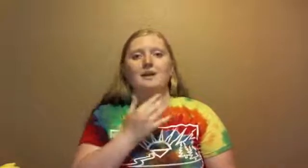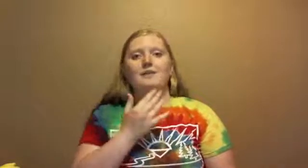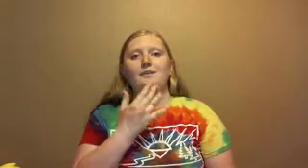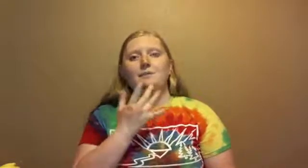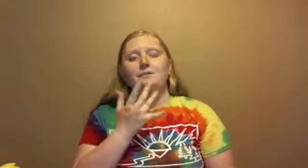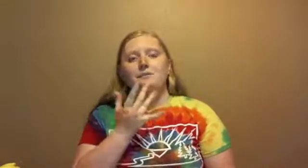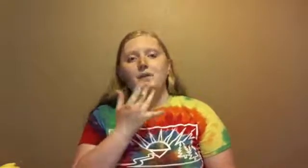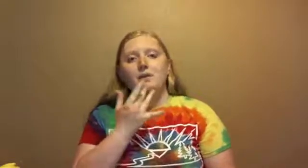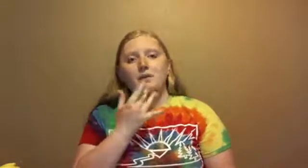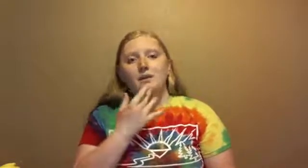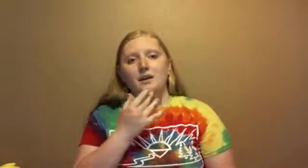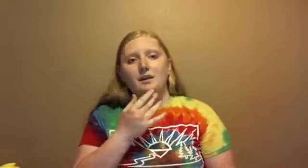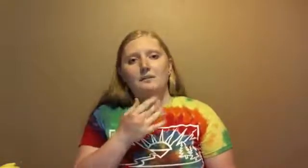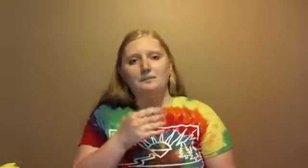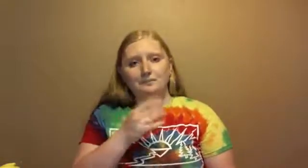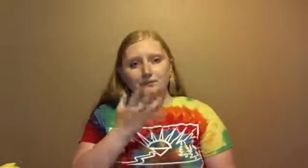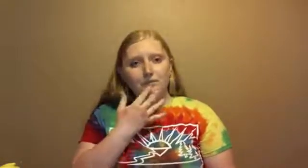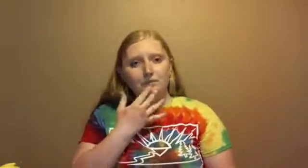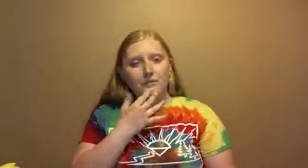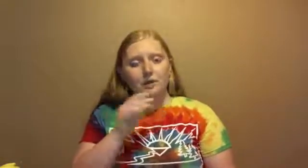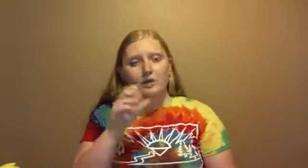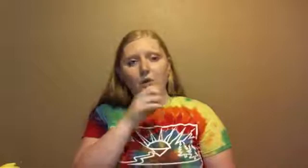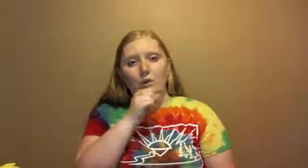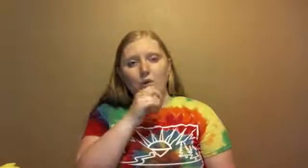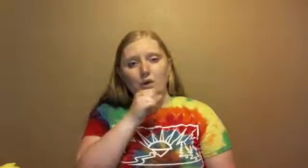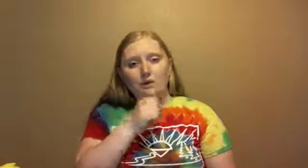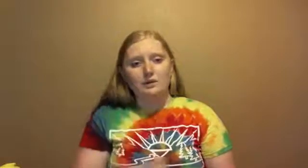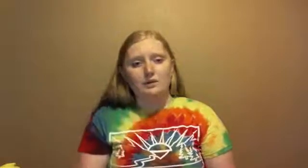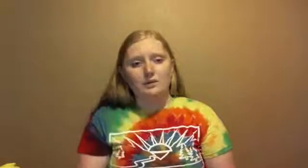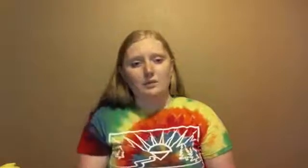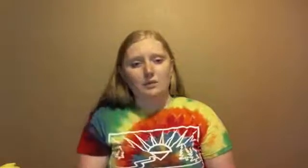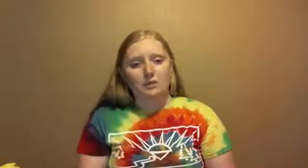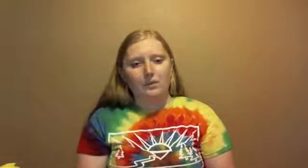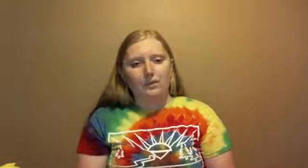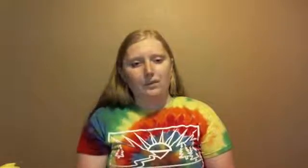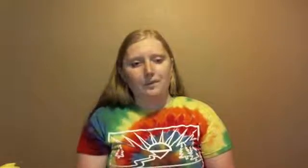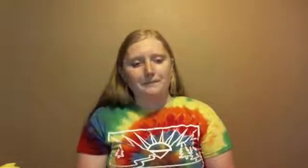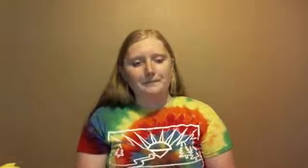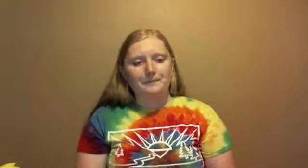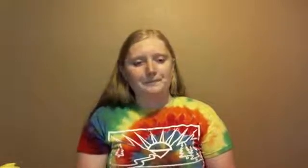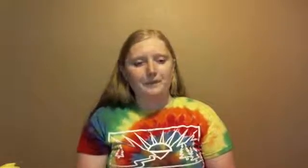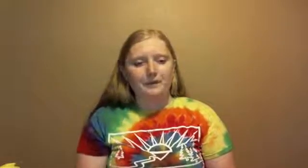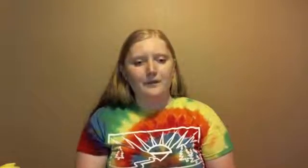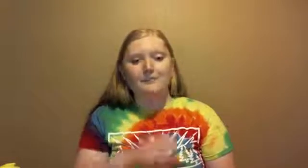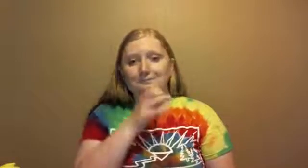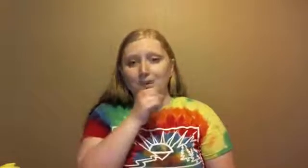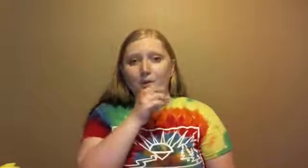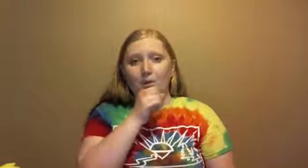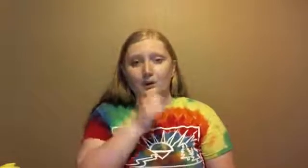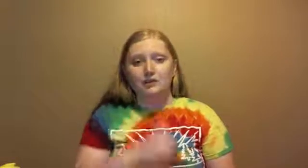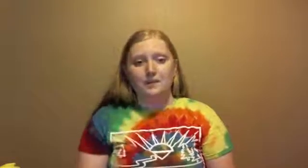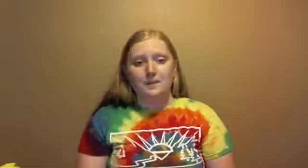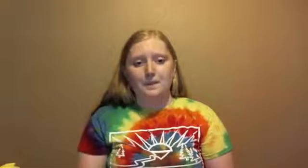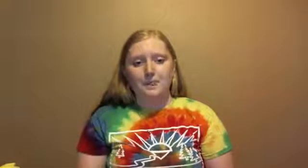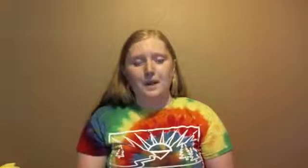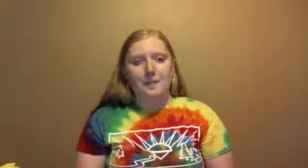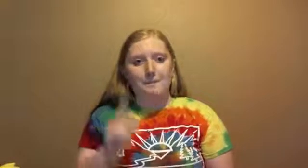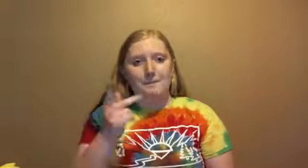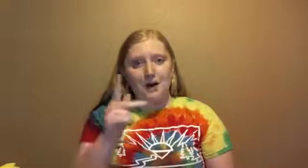like orange. Favorite. My favorite color's orange. Orange. I like orange. I like orange. Orange. Purple.